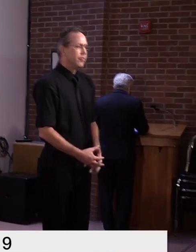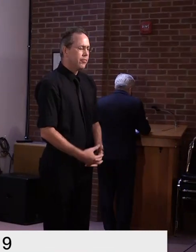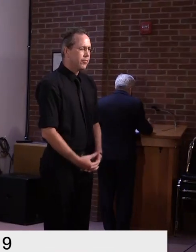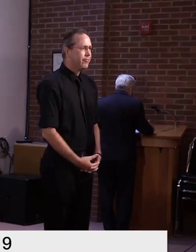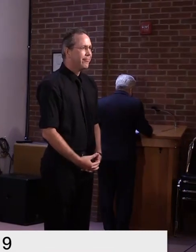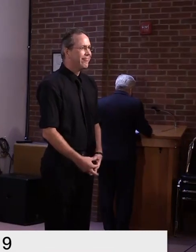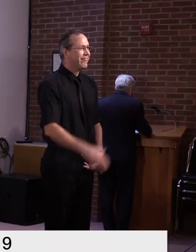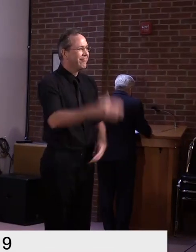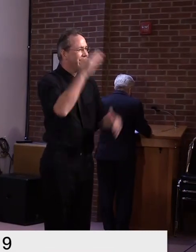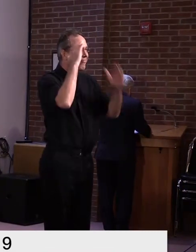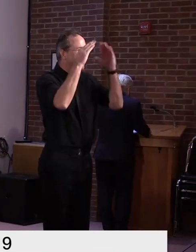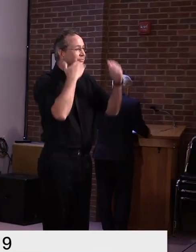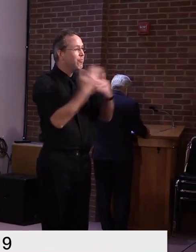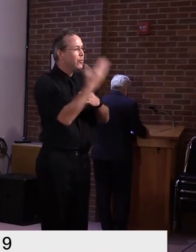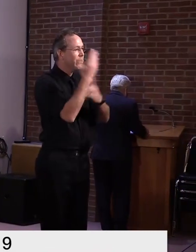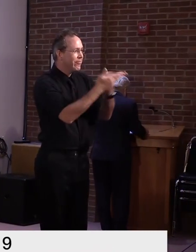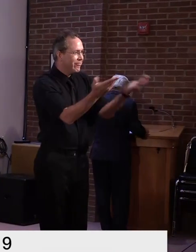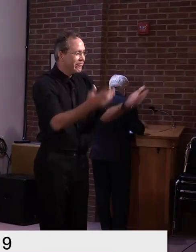Good morning, everyone.